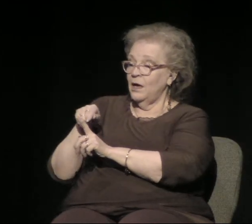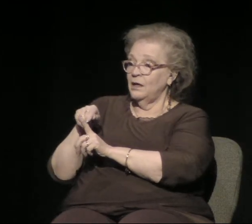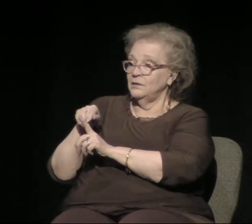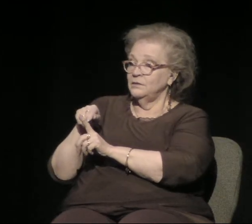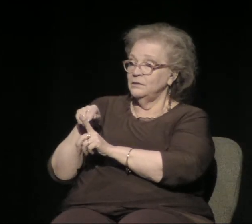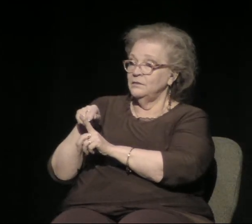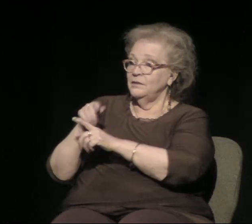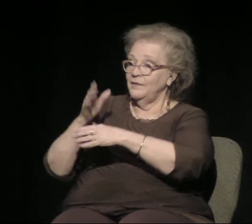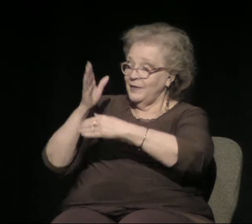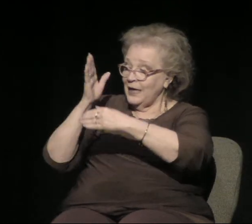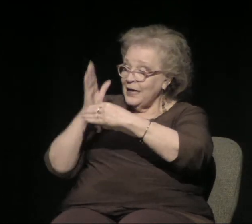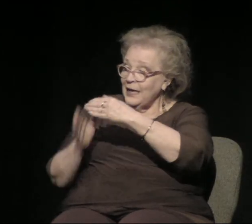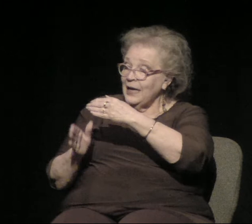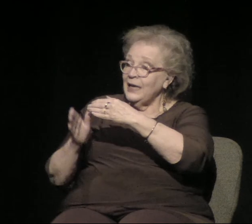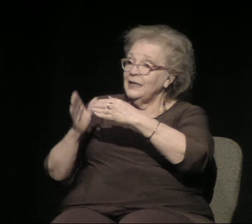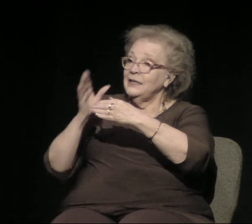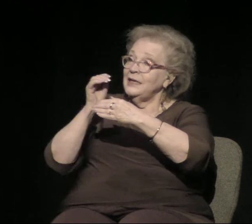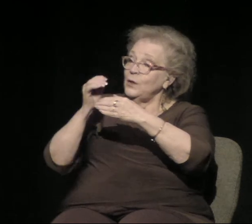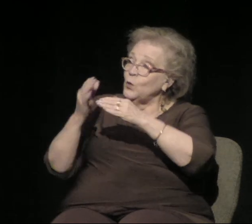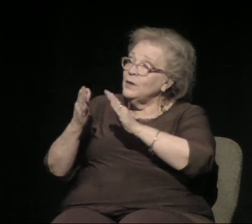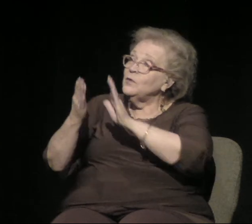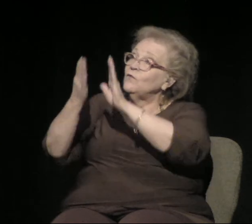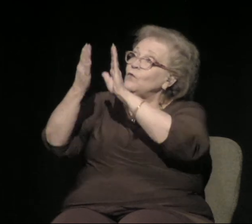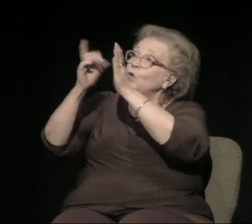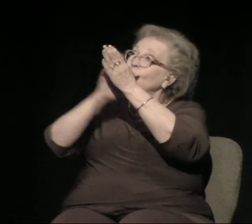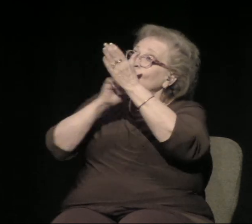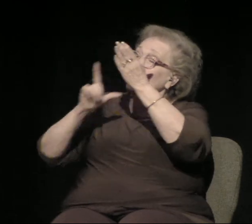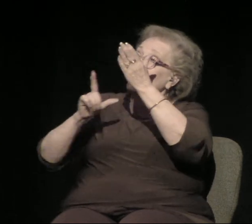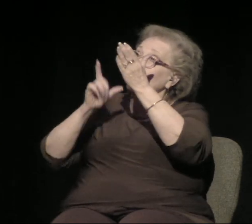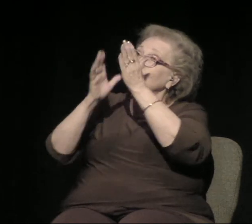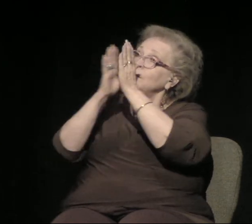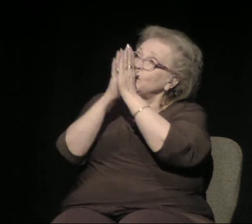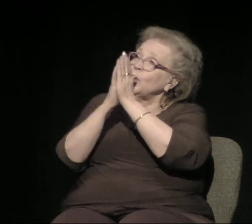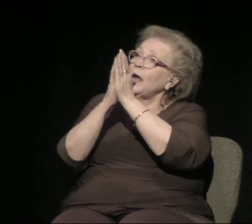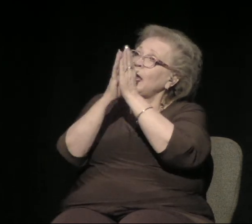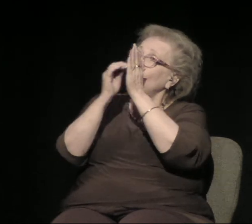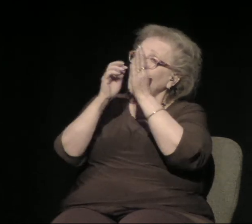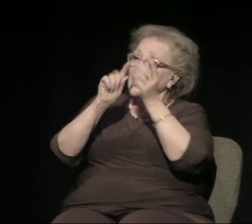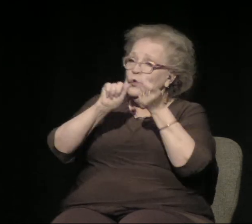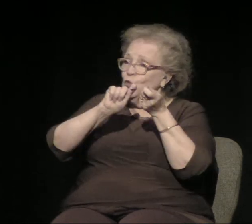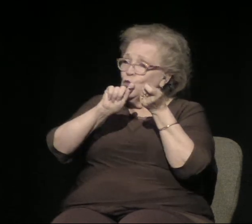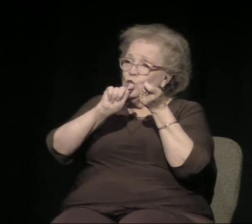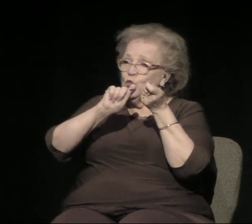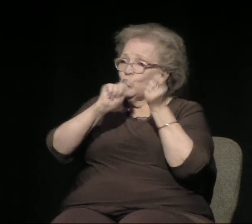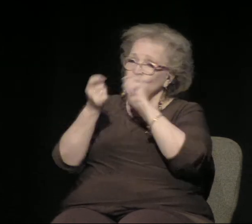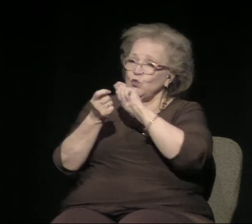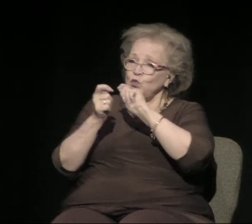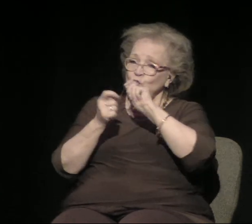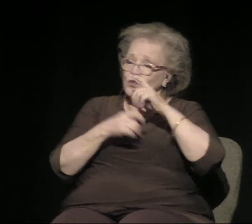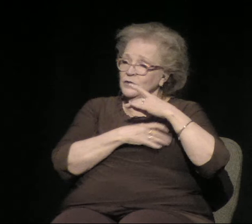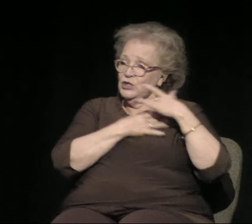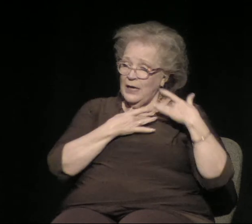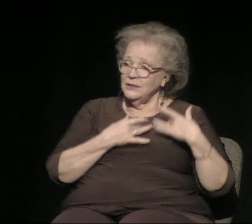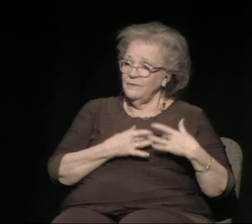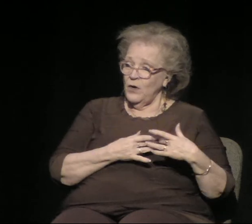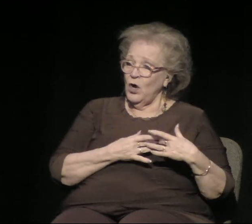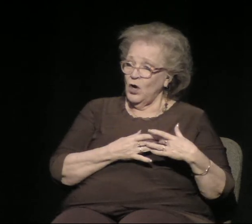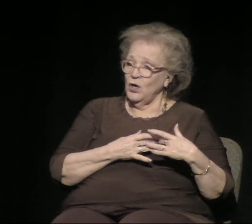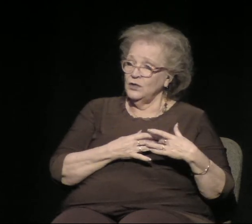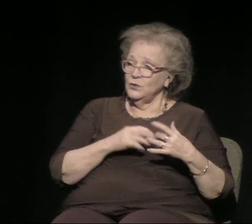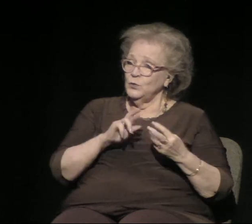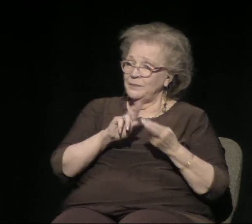would end. And so he went before the Lord in prayer and repentance. I want to stop right off the bat and make a